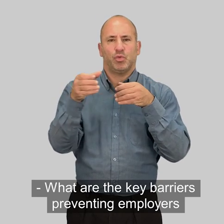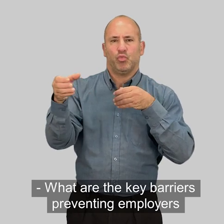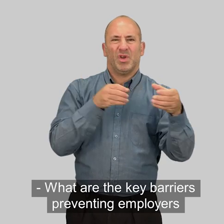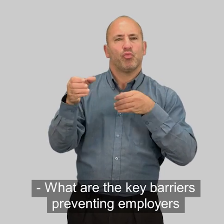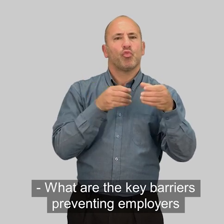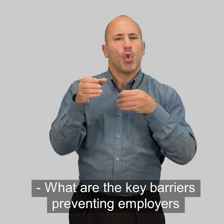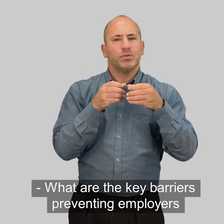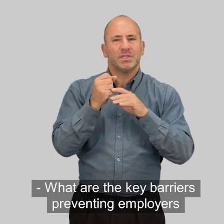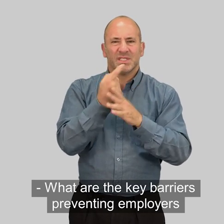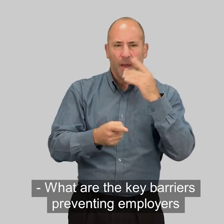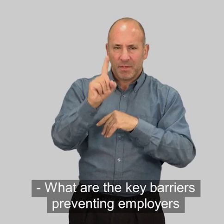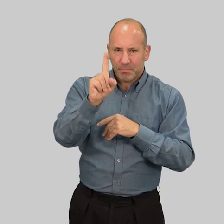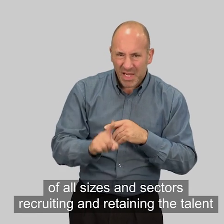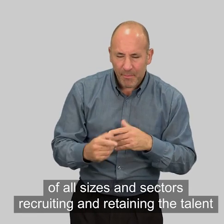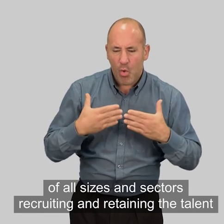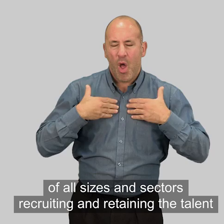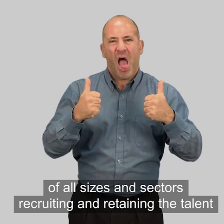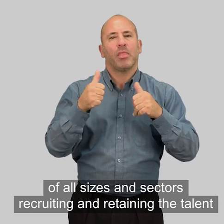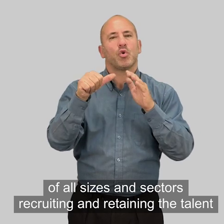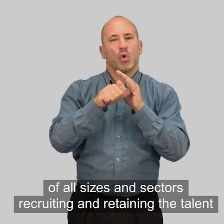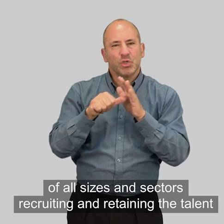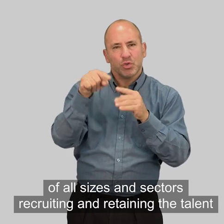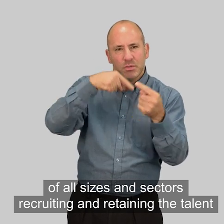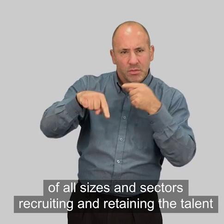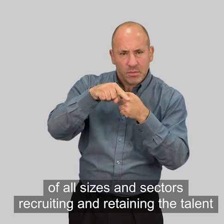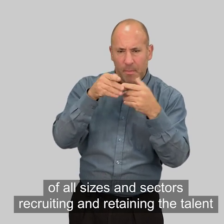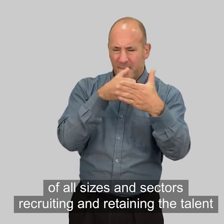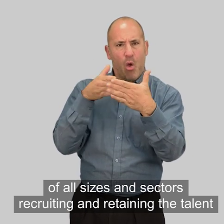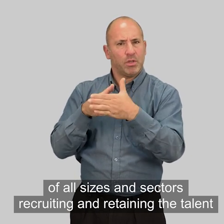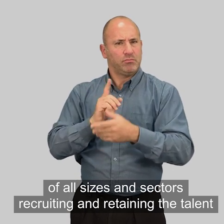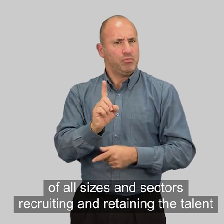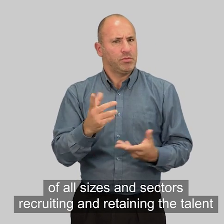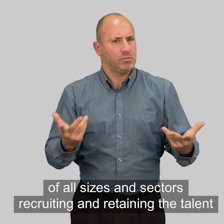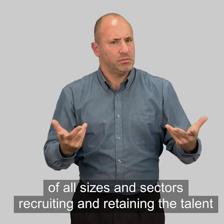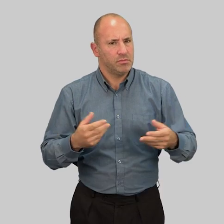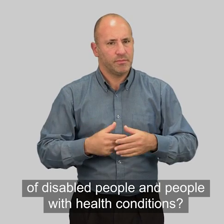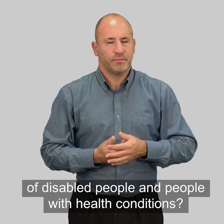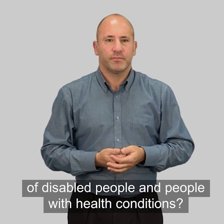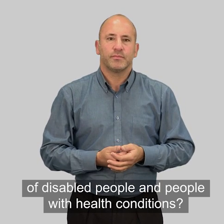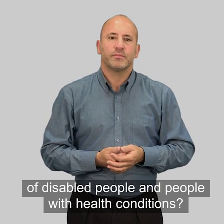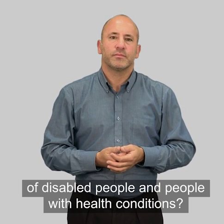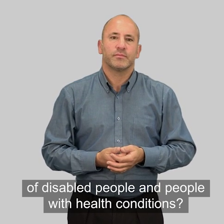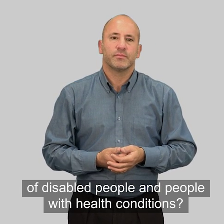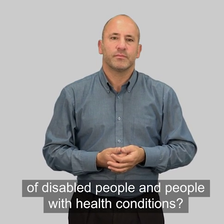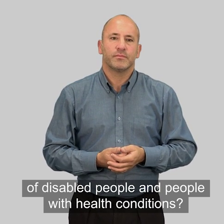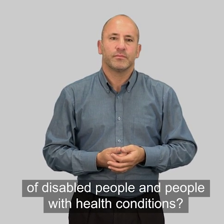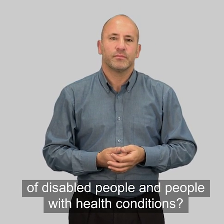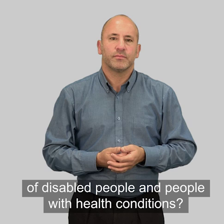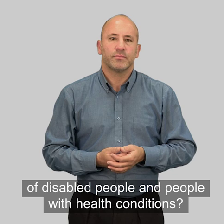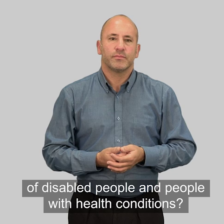What are the key barriers preventing employers of all sizes and sectors recruiting and retaining the talent of disabled people and